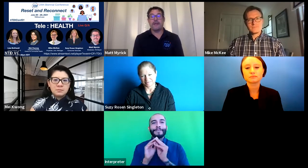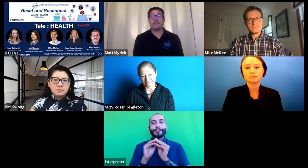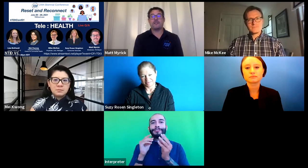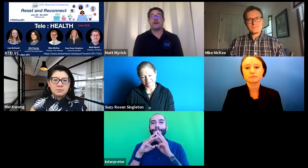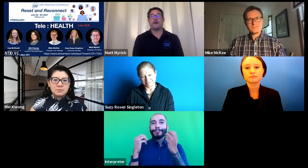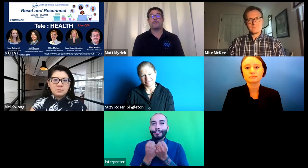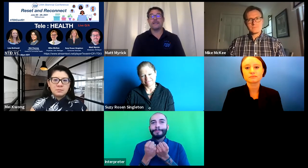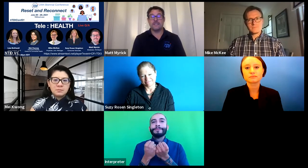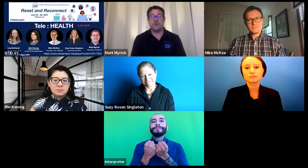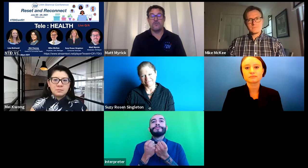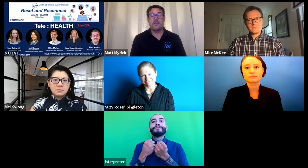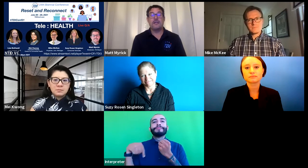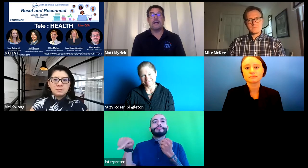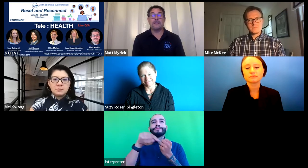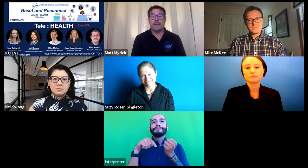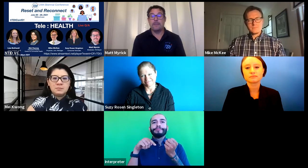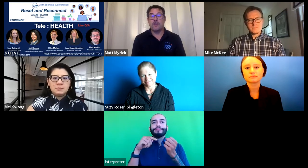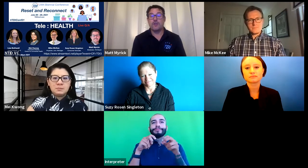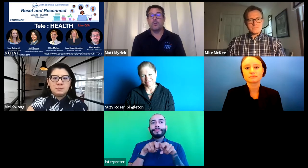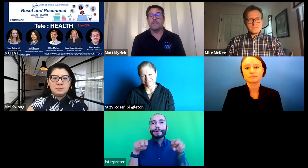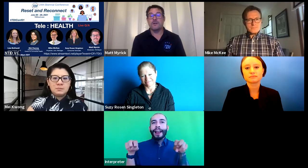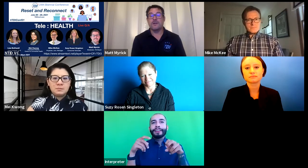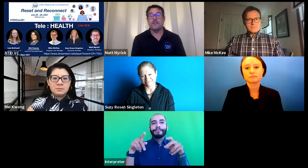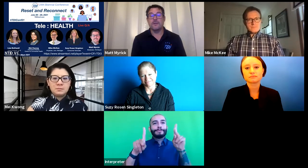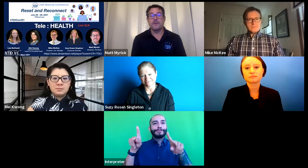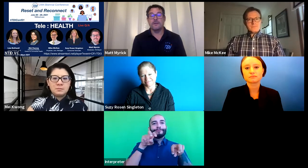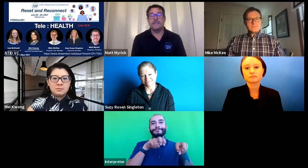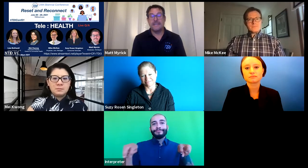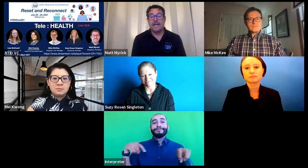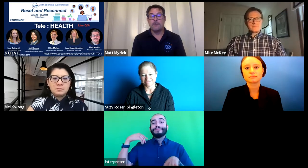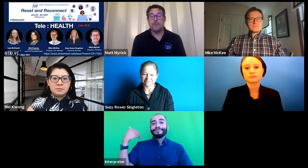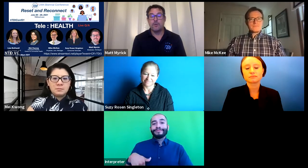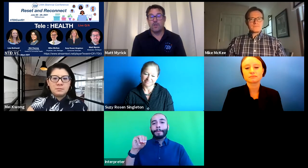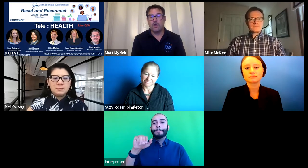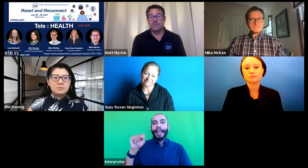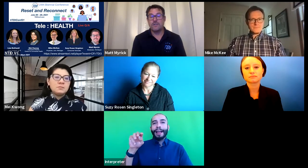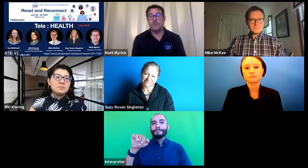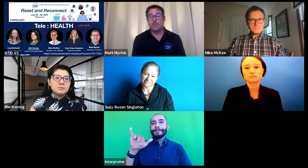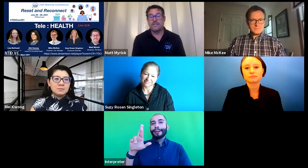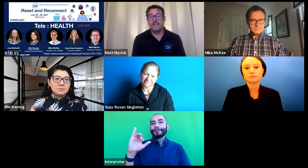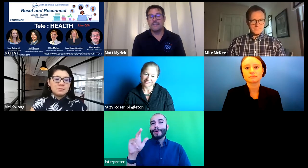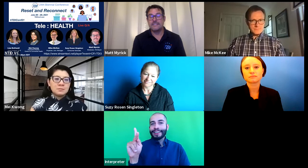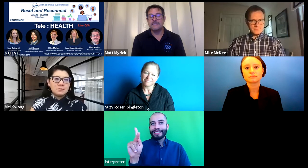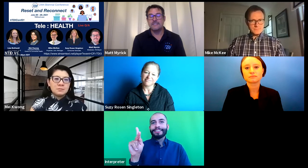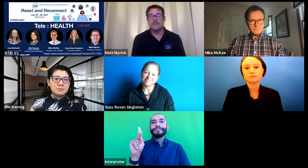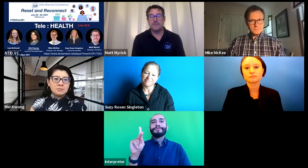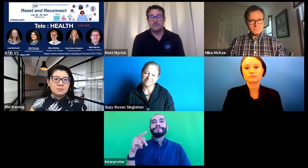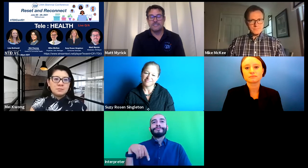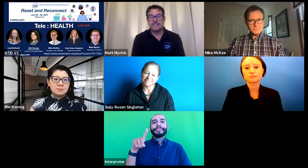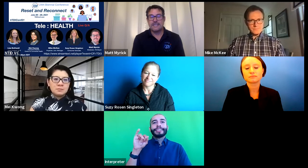the panel. Myself, I am Matt Myrick with the TDI member at large. I've been with TDI